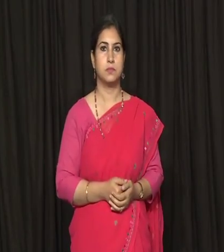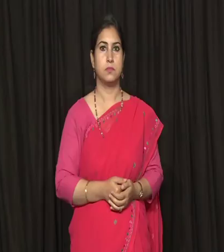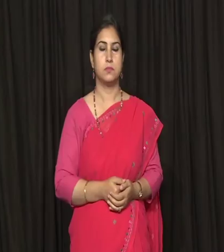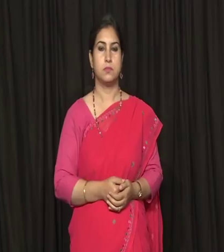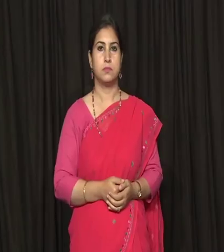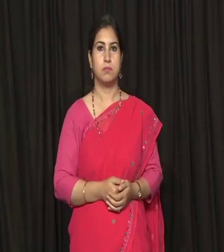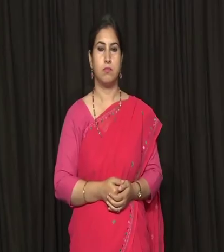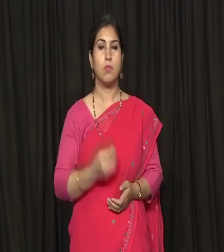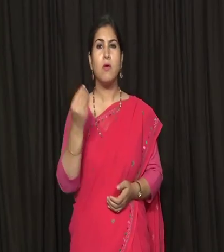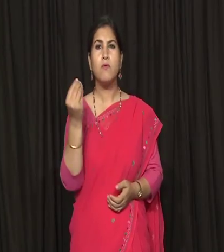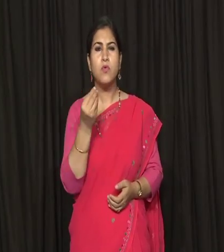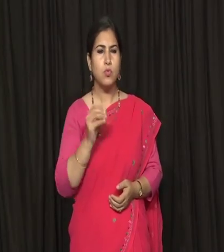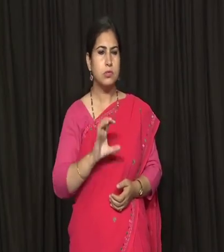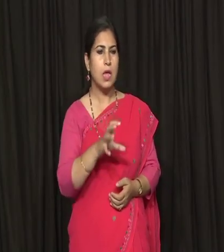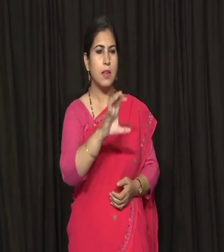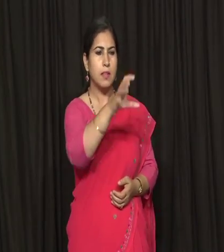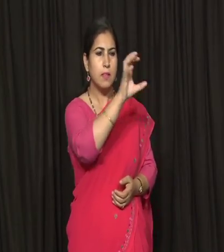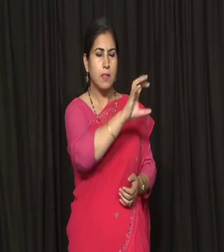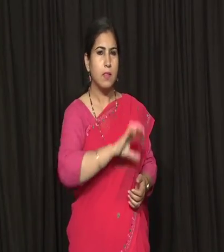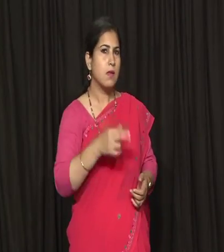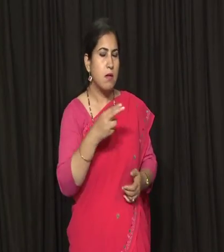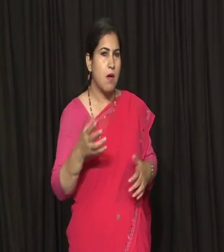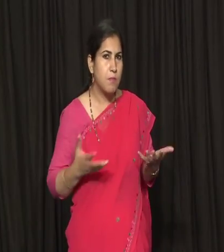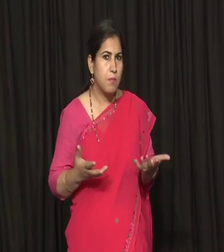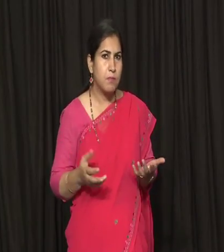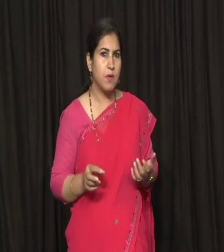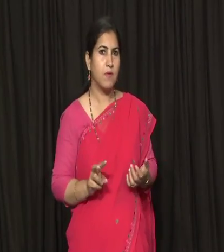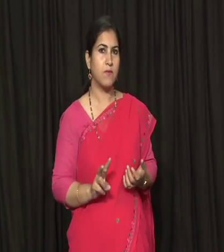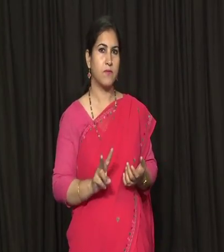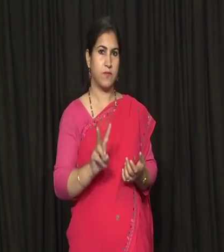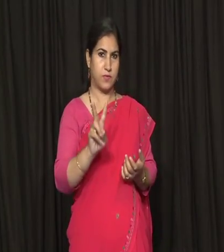Few of the states' names were Venetia,